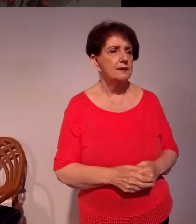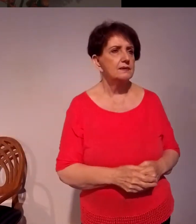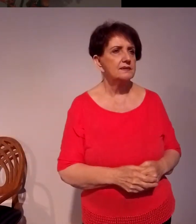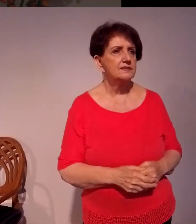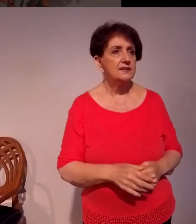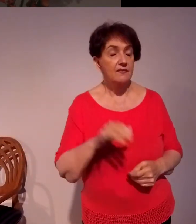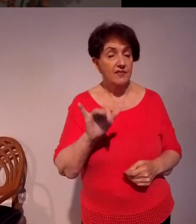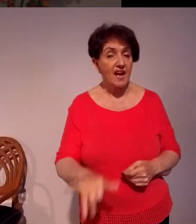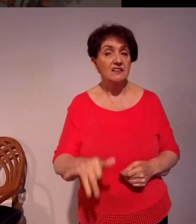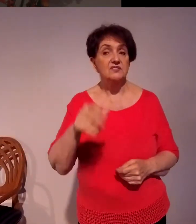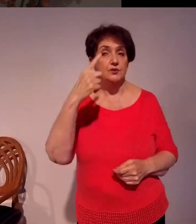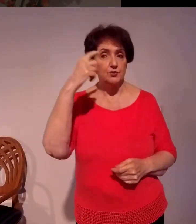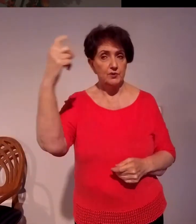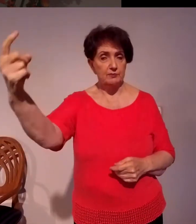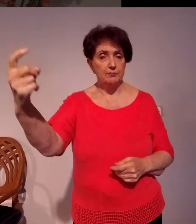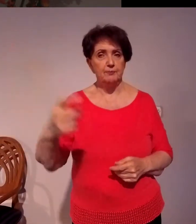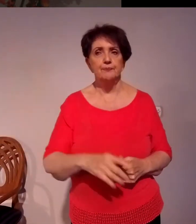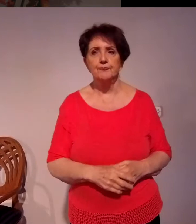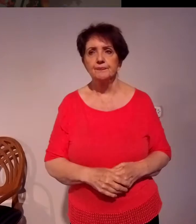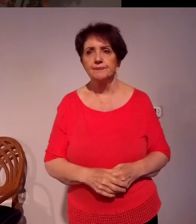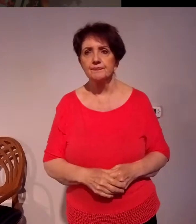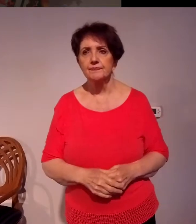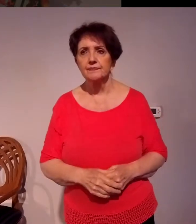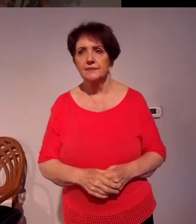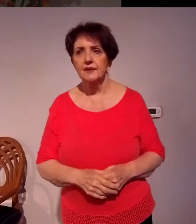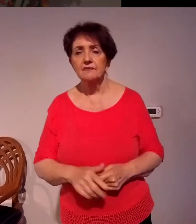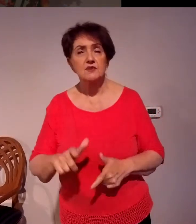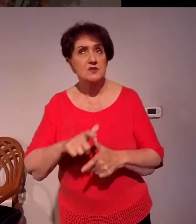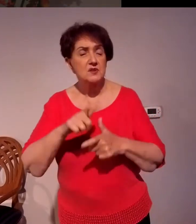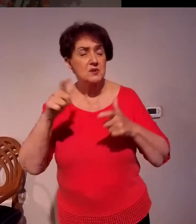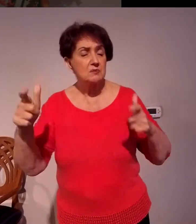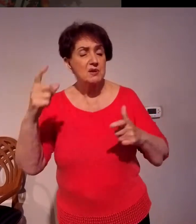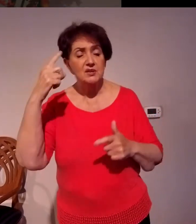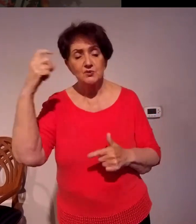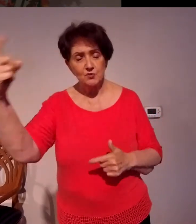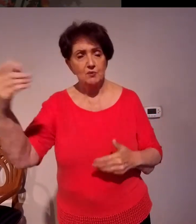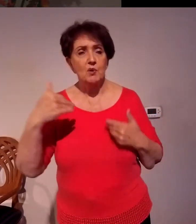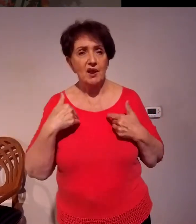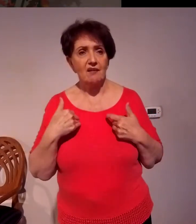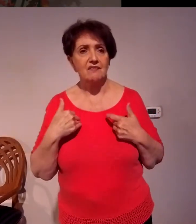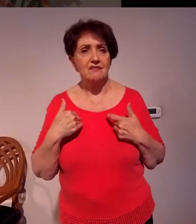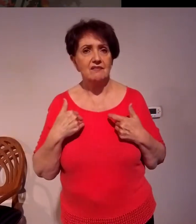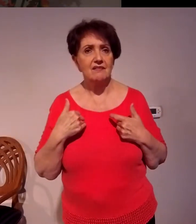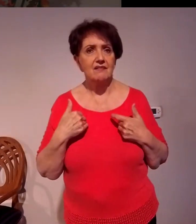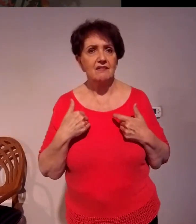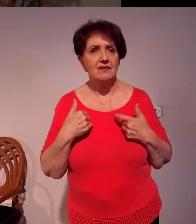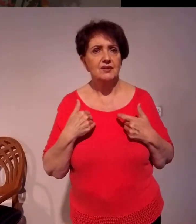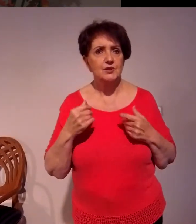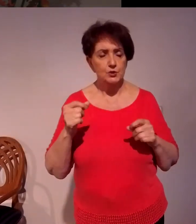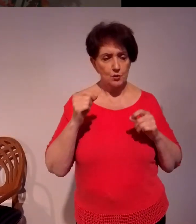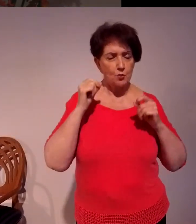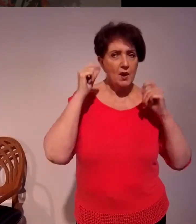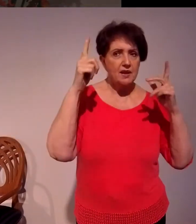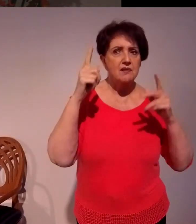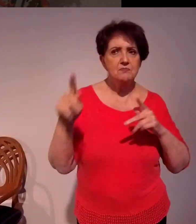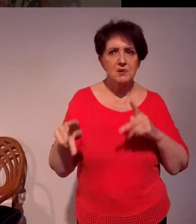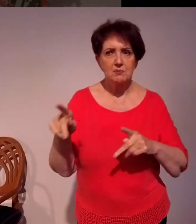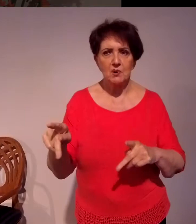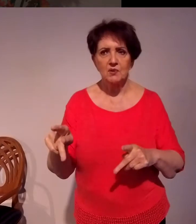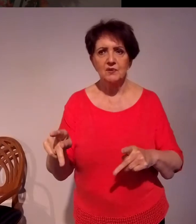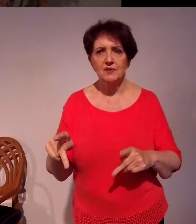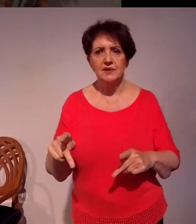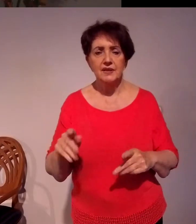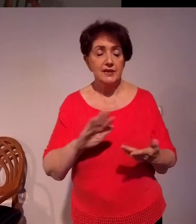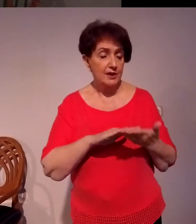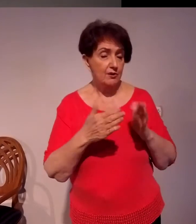That's our dream. This is the biggest dream we have. To awaken people in our